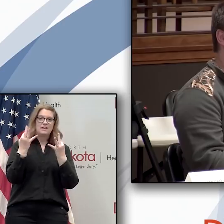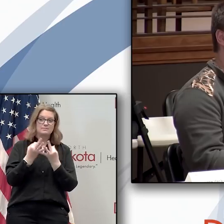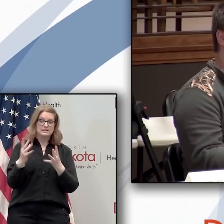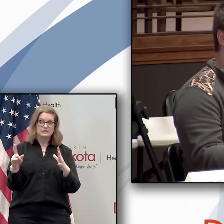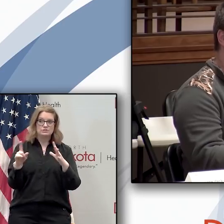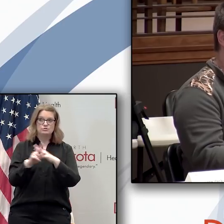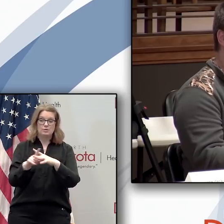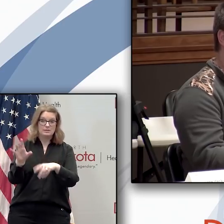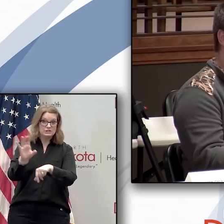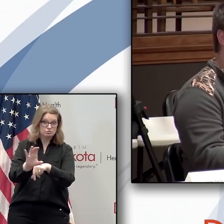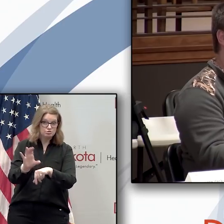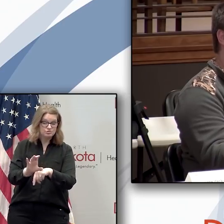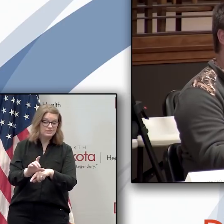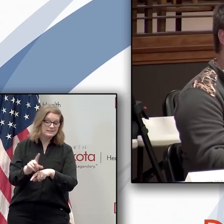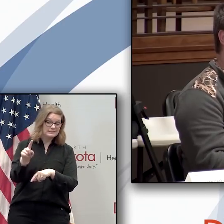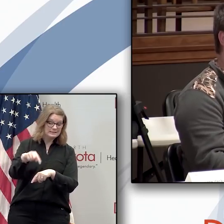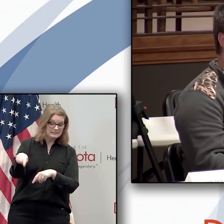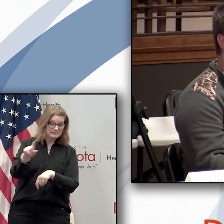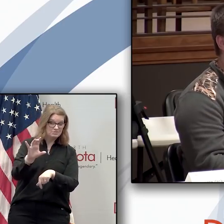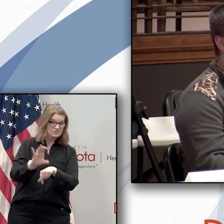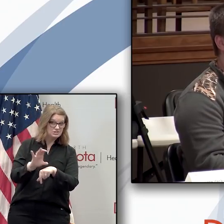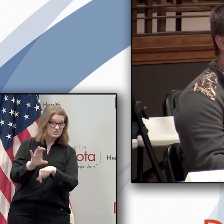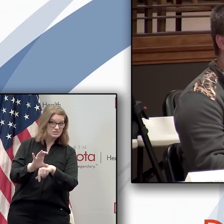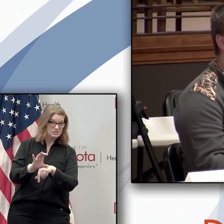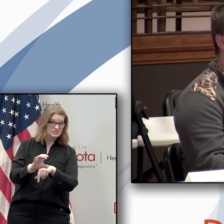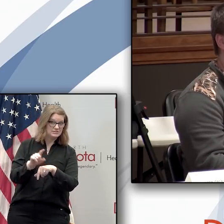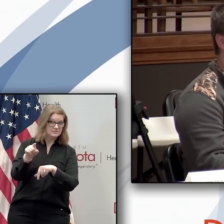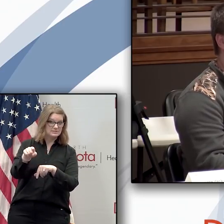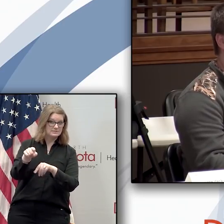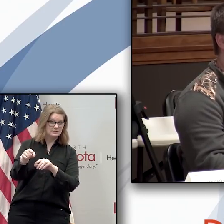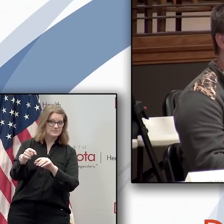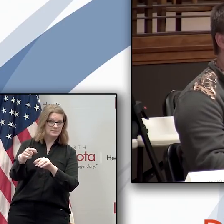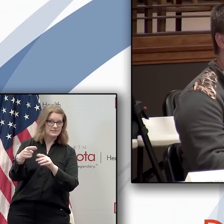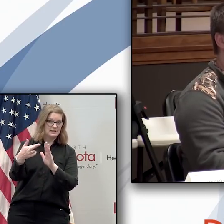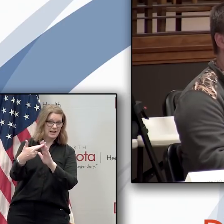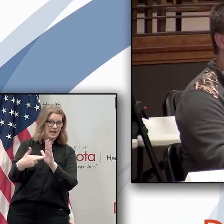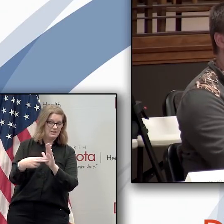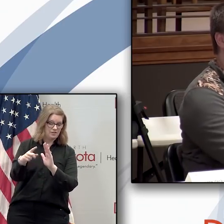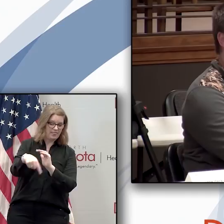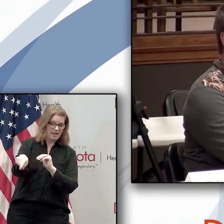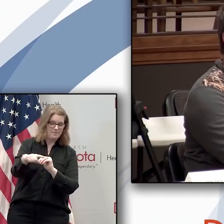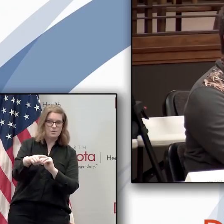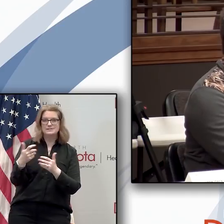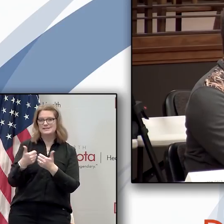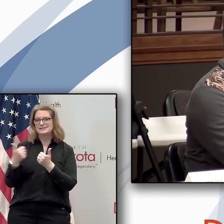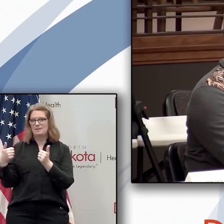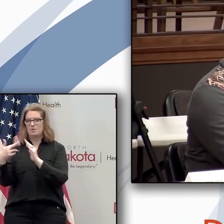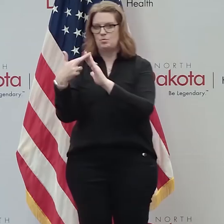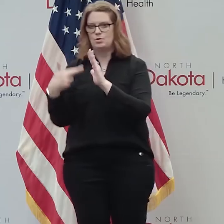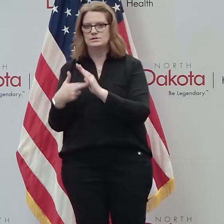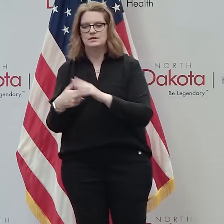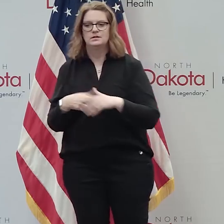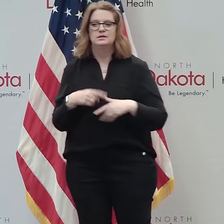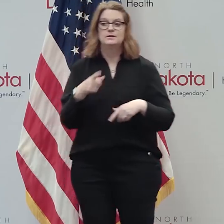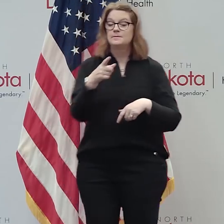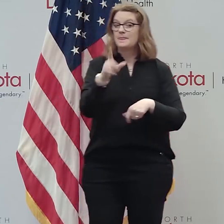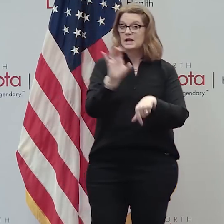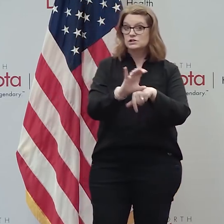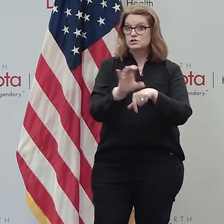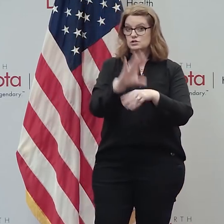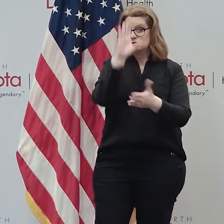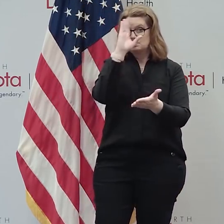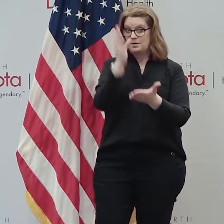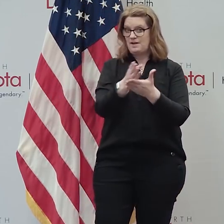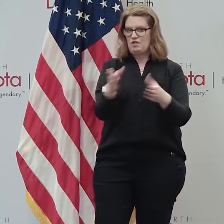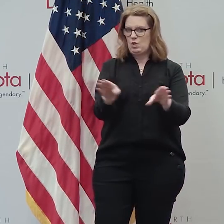Do those churches also fall under those guidelines, or is there separate guidelines been issued for them? Churches were never closed,